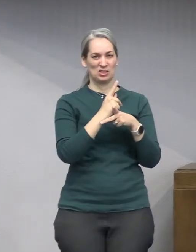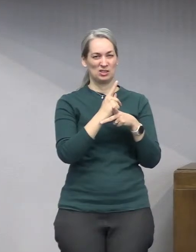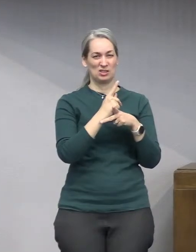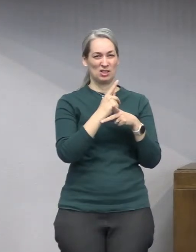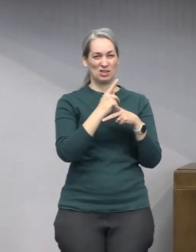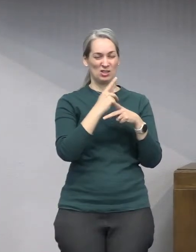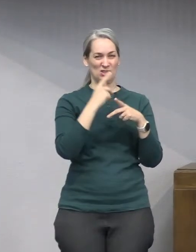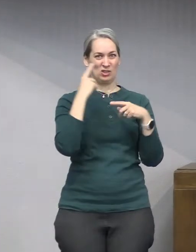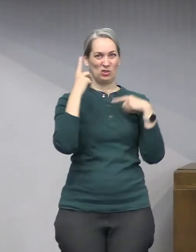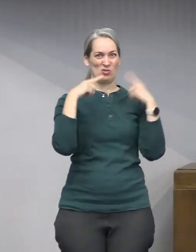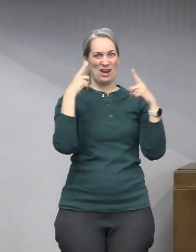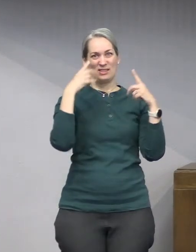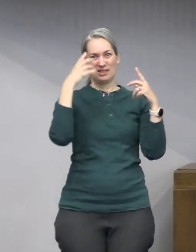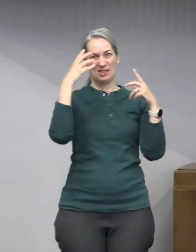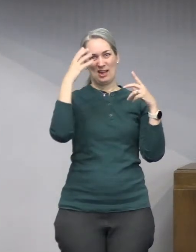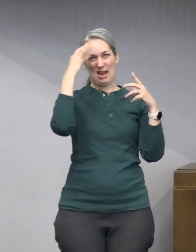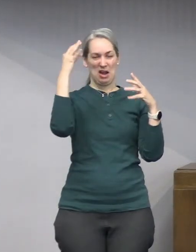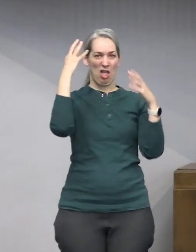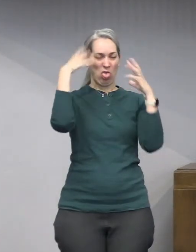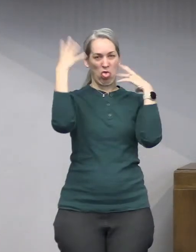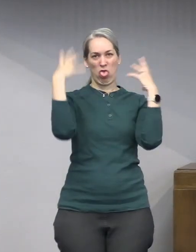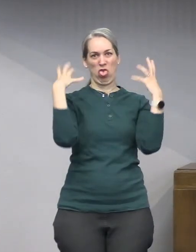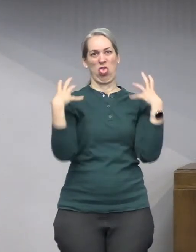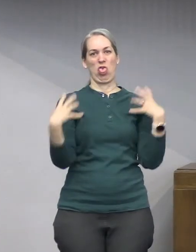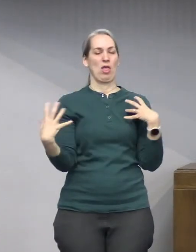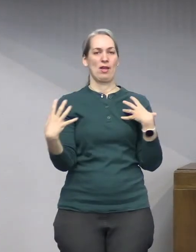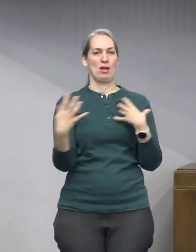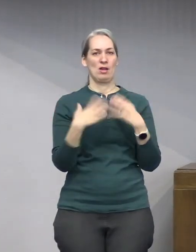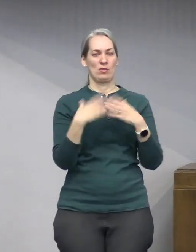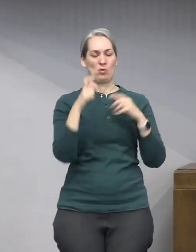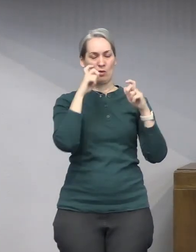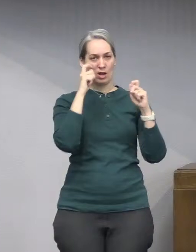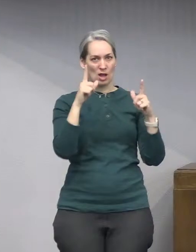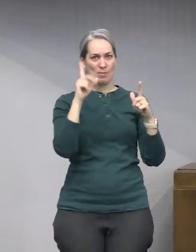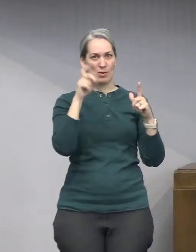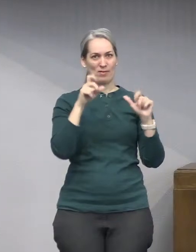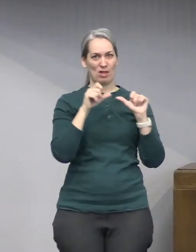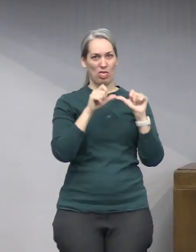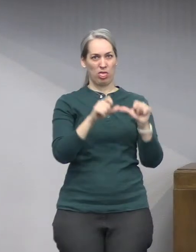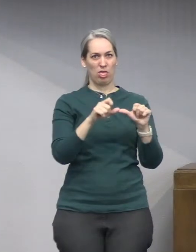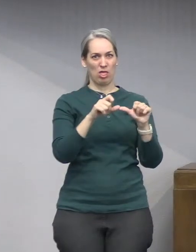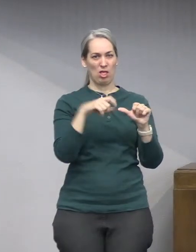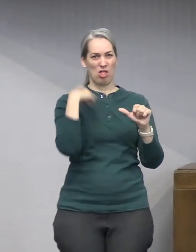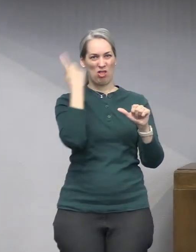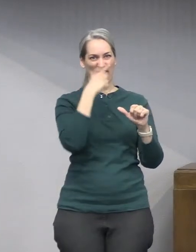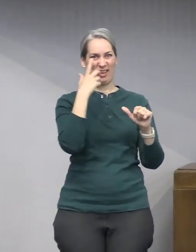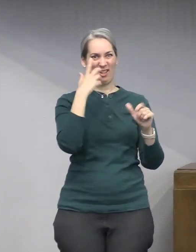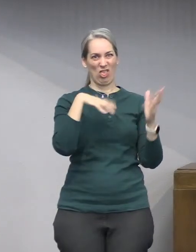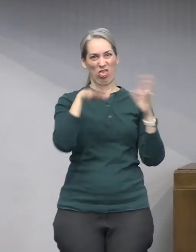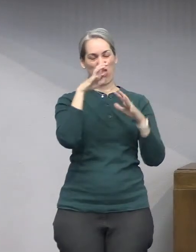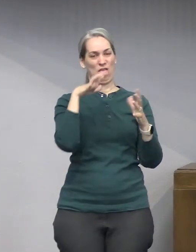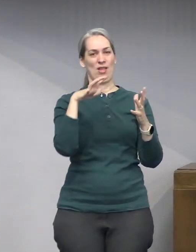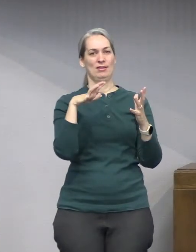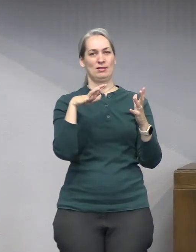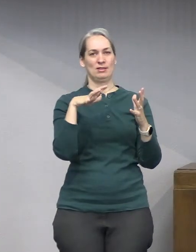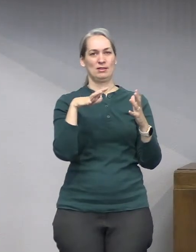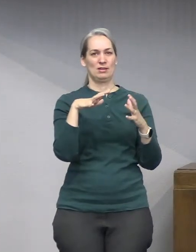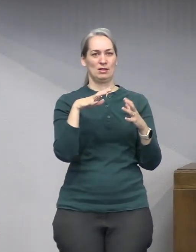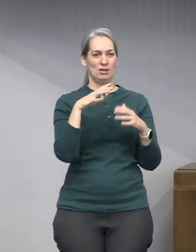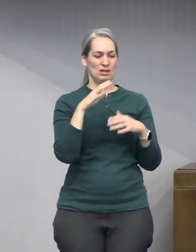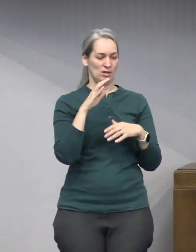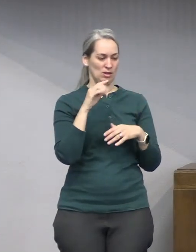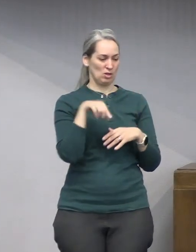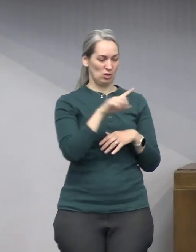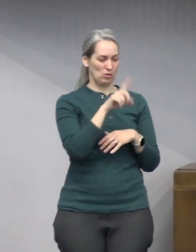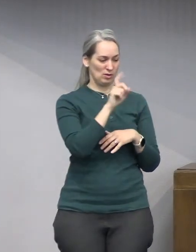and just however you wake up in the morning, that's how your hair is to remain. You are to cover the lower